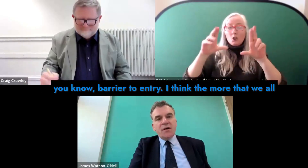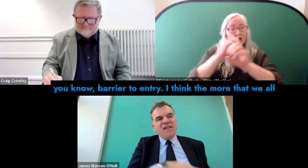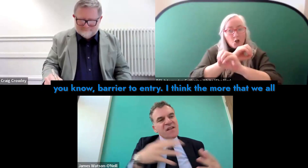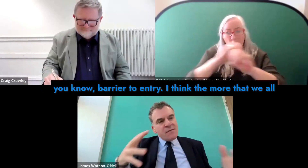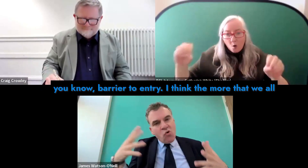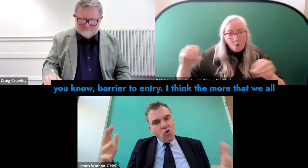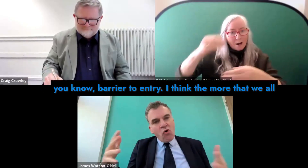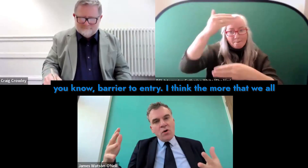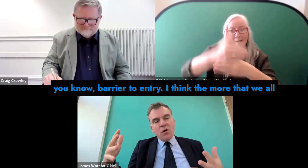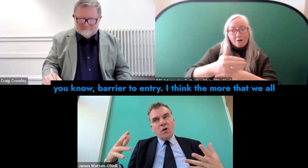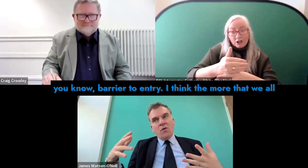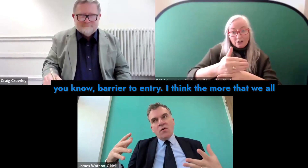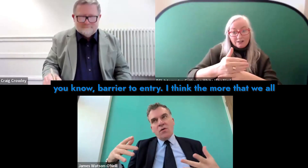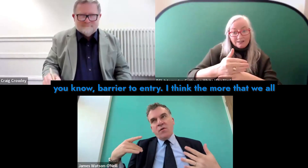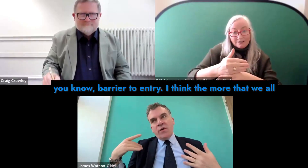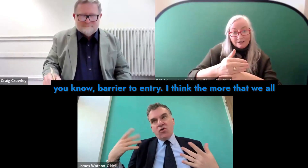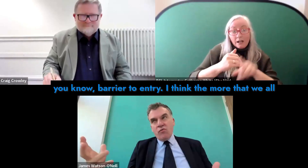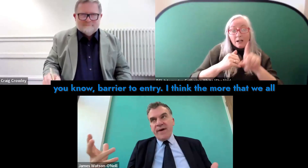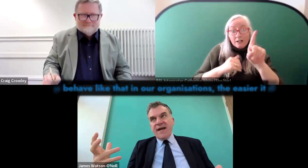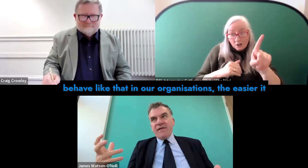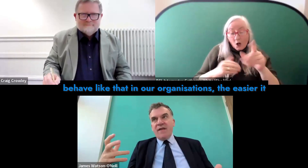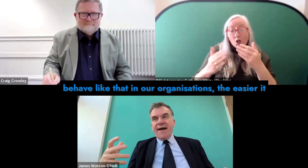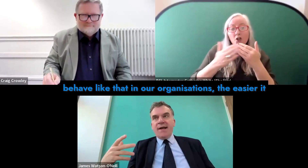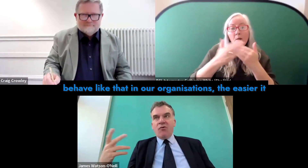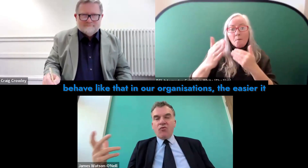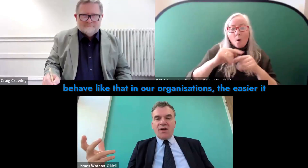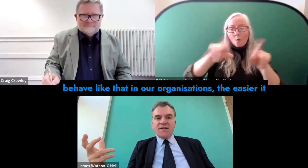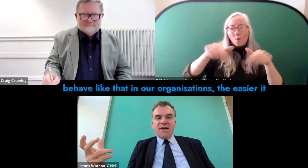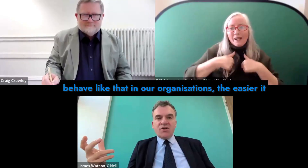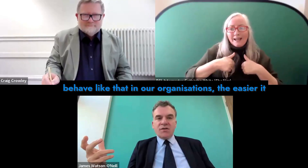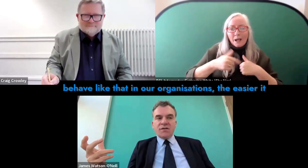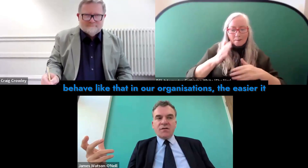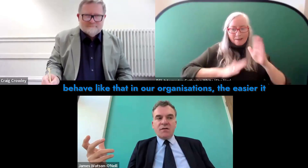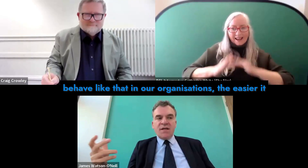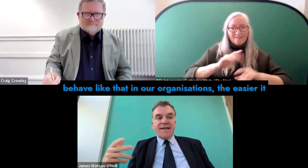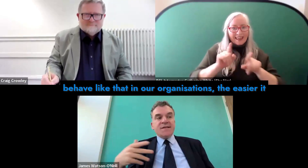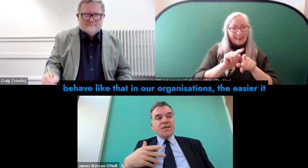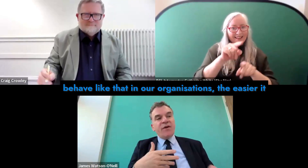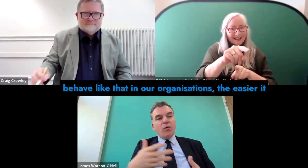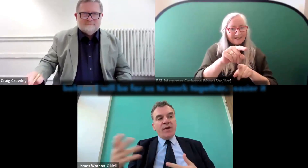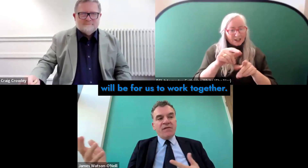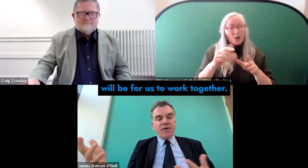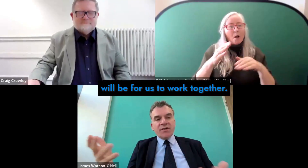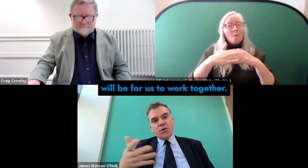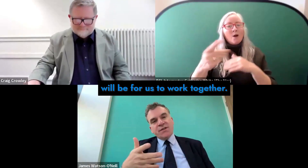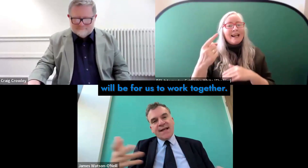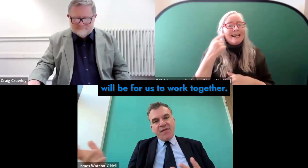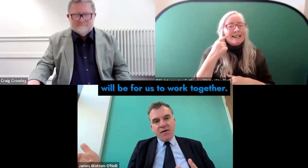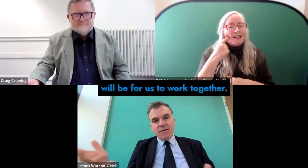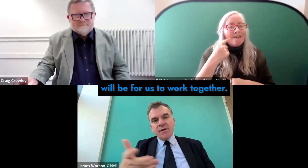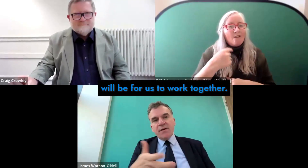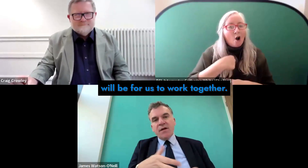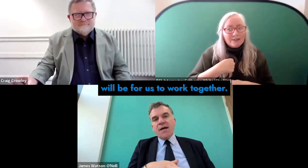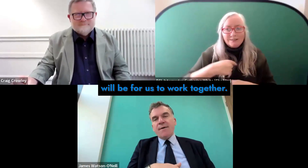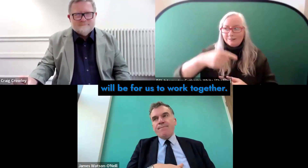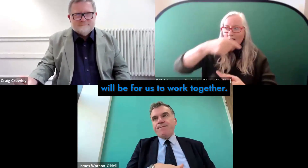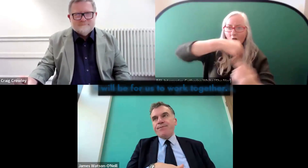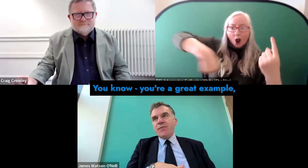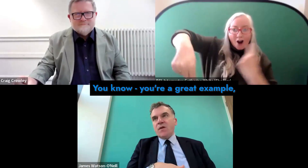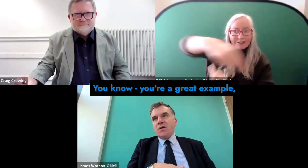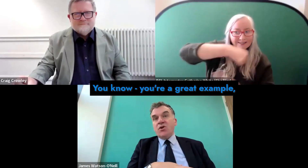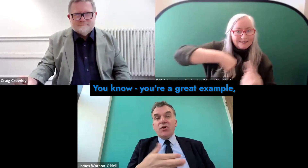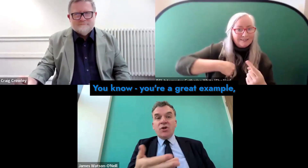entry. I think the more that we all behave like that in our organisations, the easier it will be for us to work together.